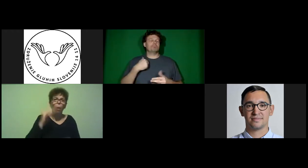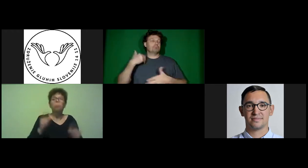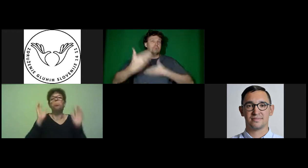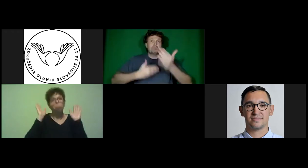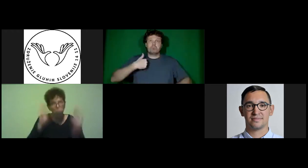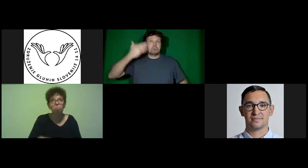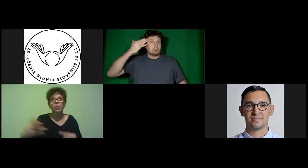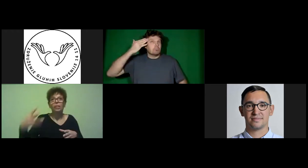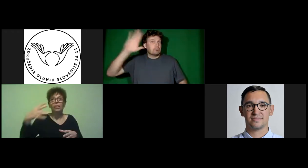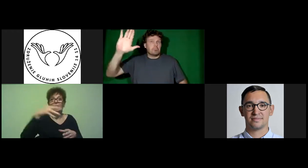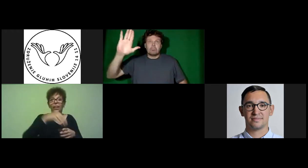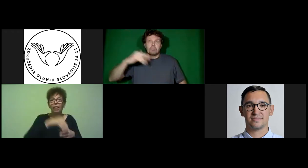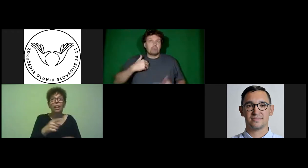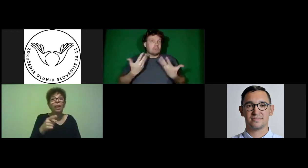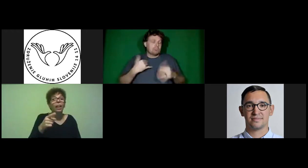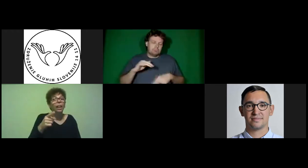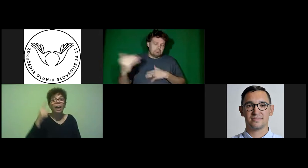So the president of the Basketball Federation